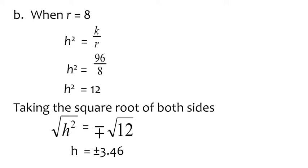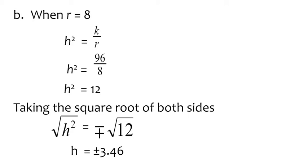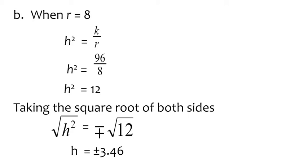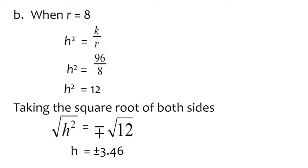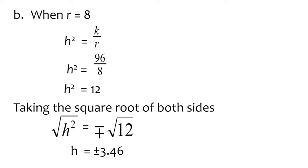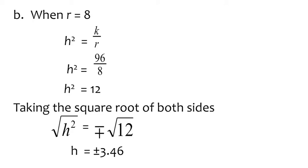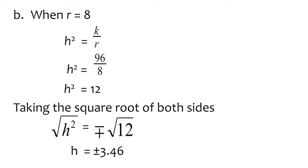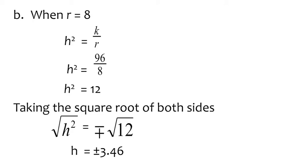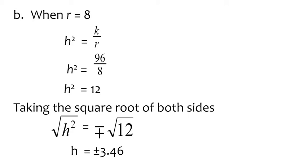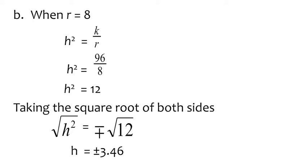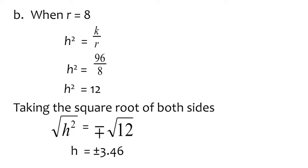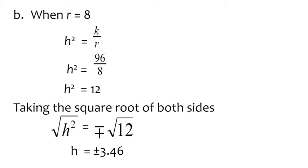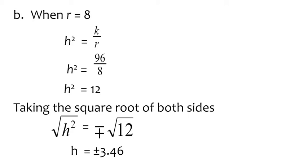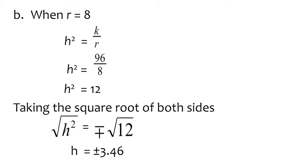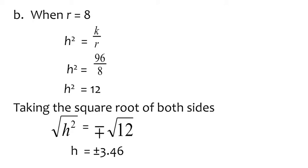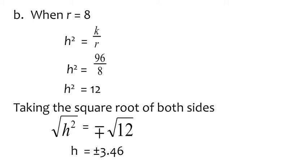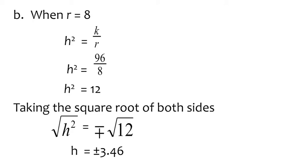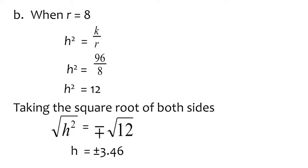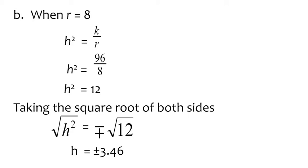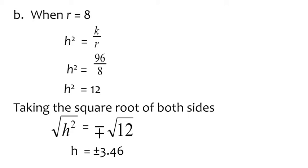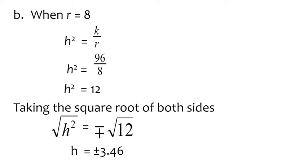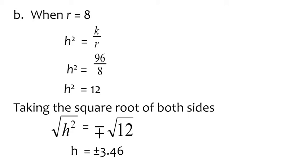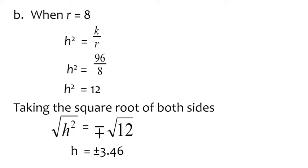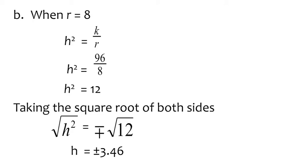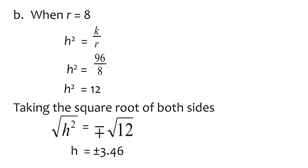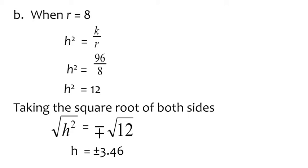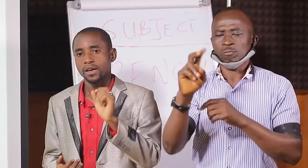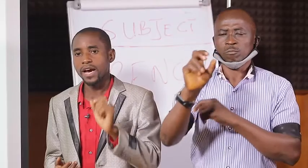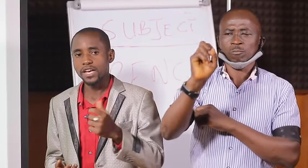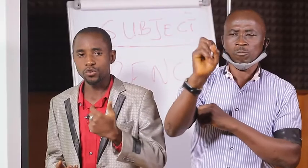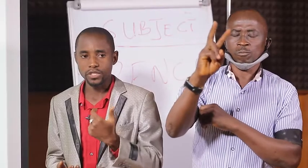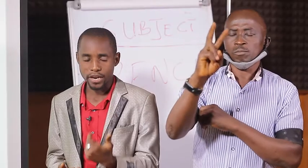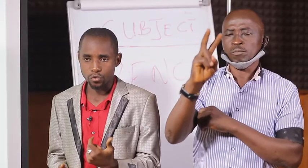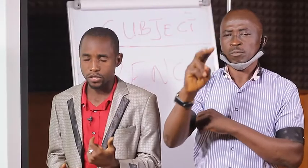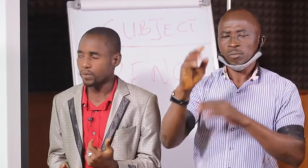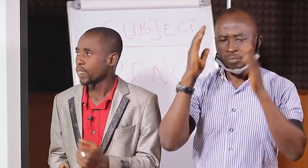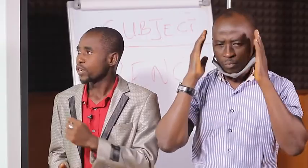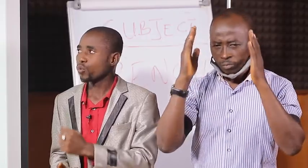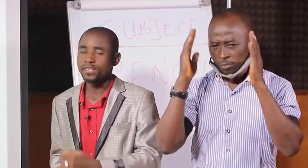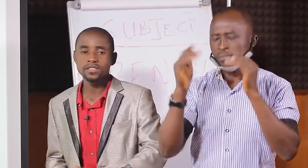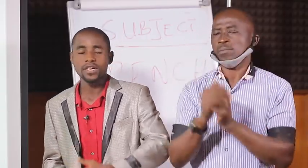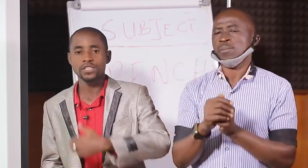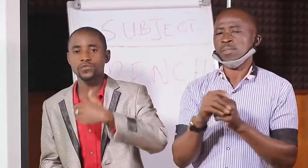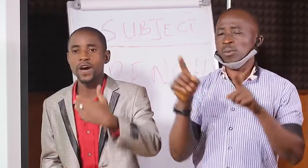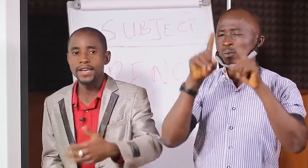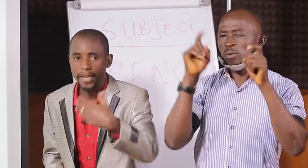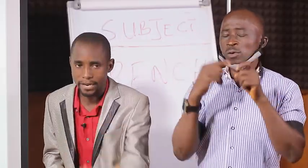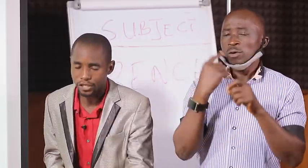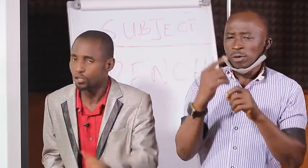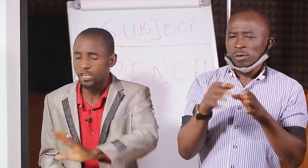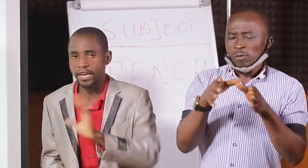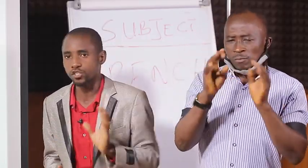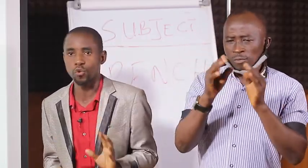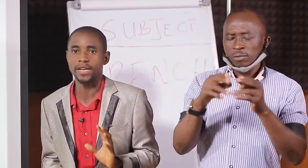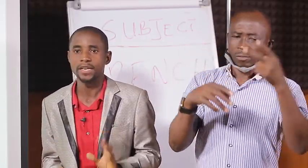is 12. Then h squared equals to 12. Learners should take note. The question says find